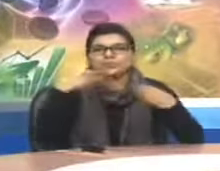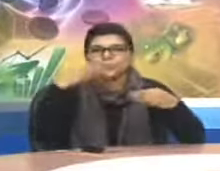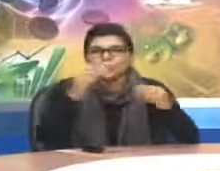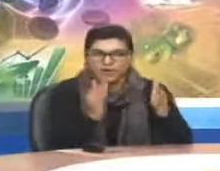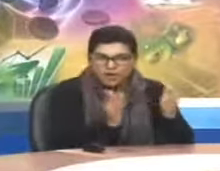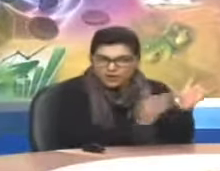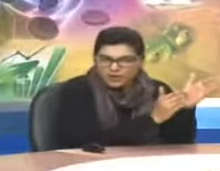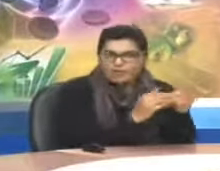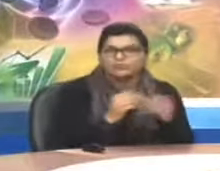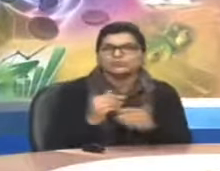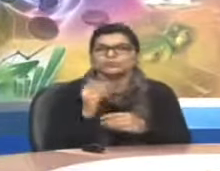different